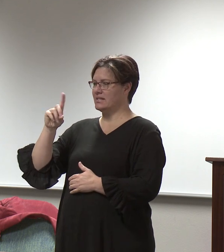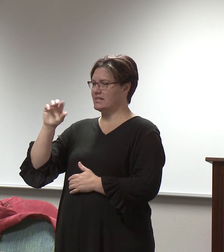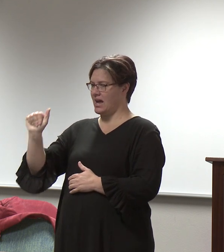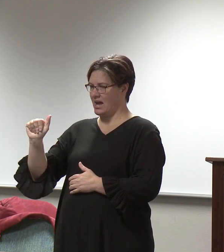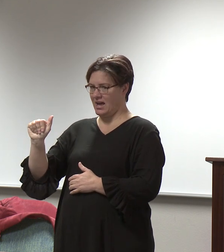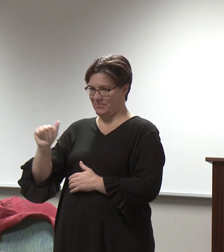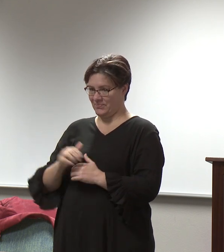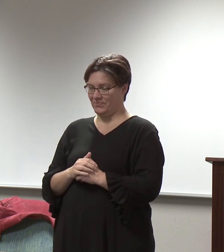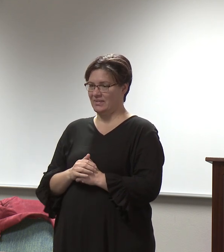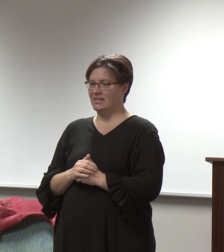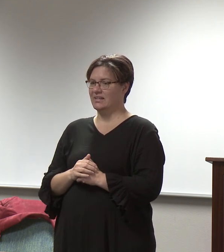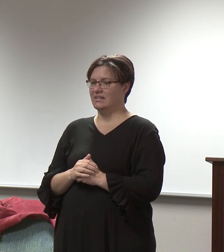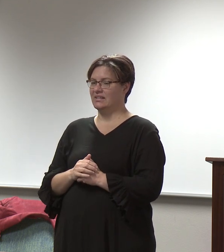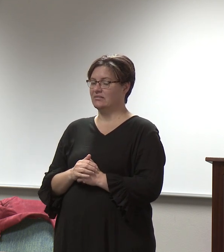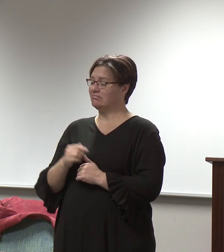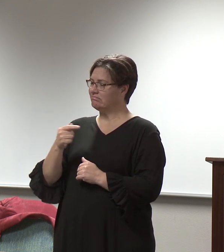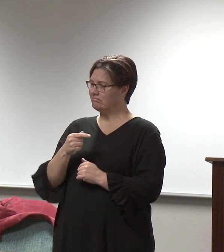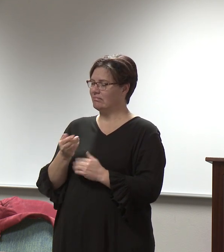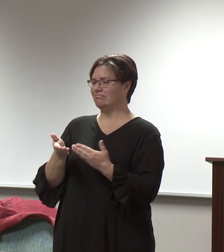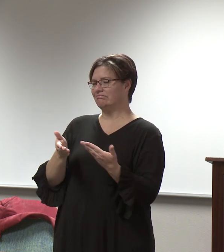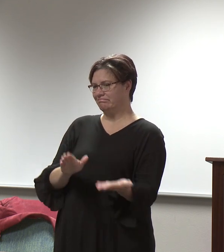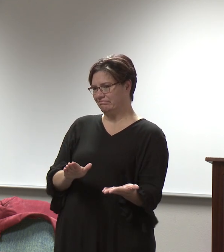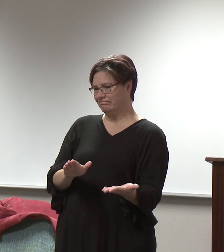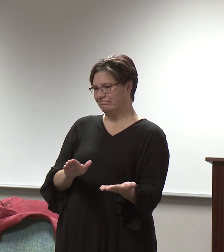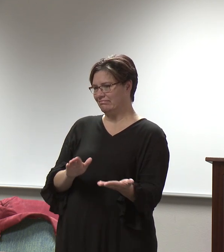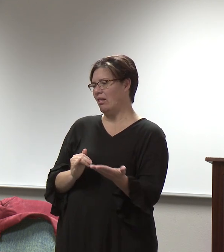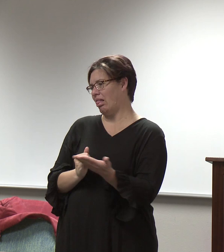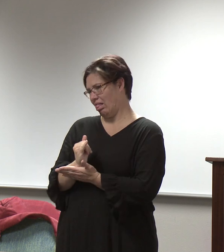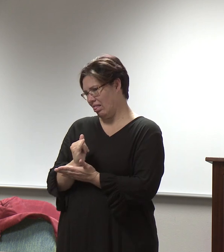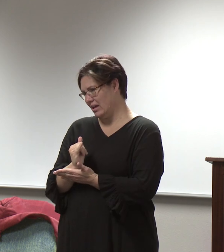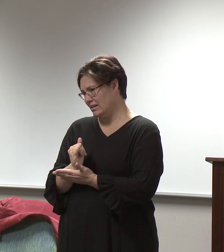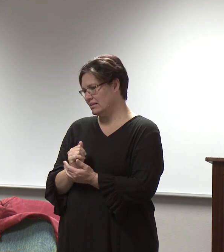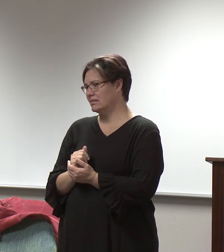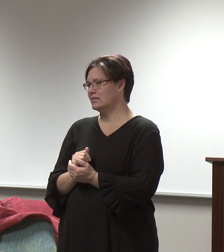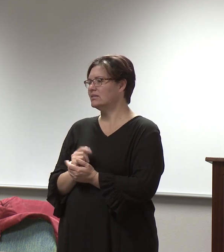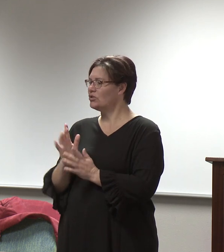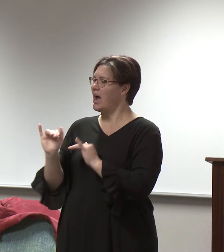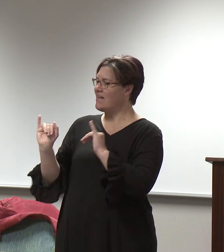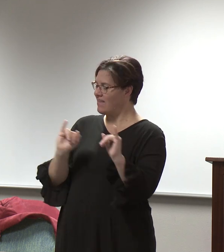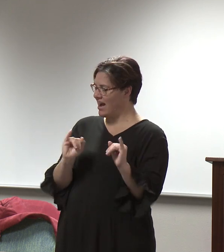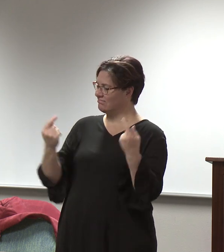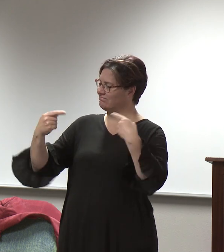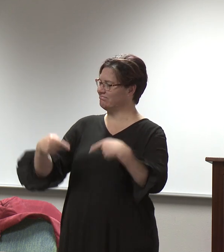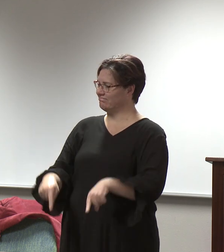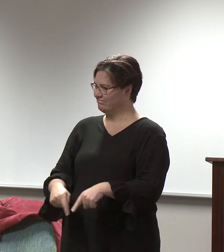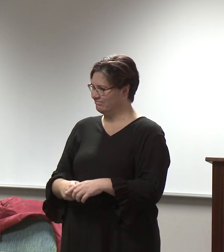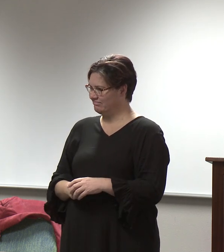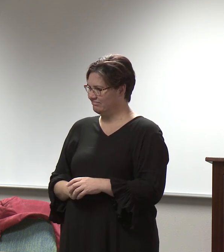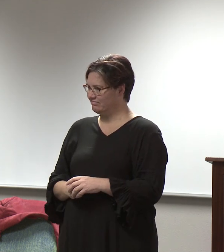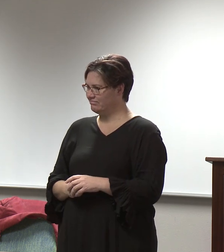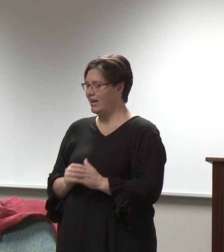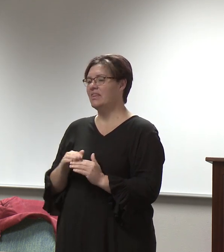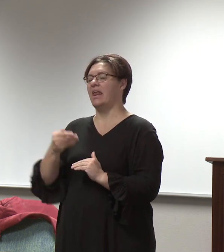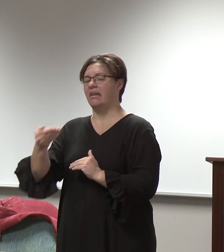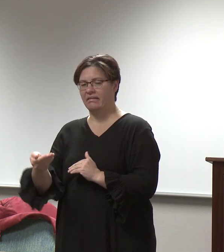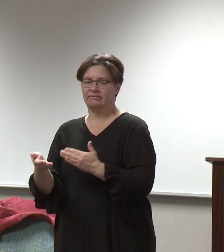Leibovitz. She passed away prematurely, and she had invited me to come here. Then she died,